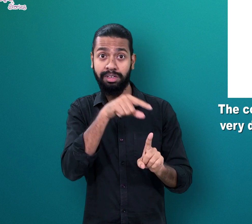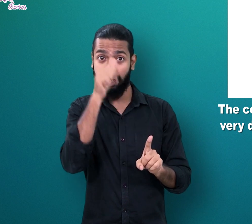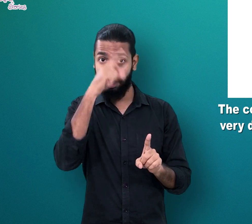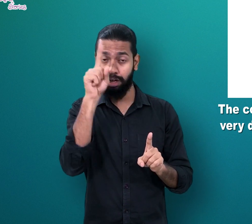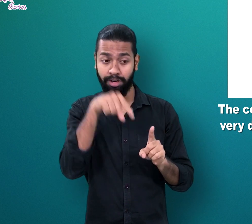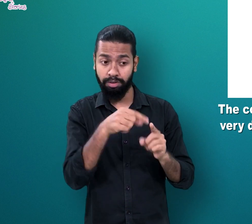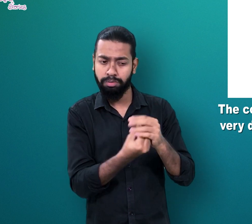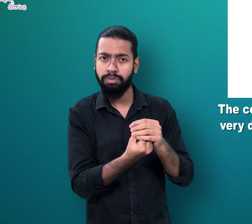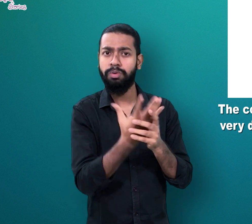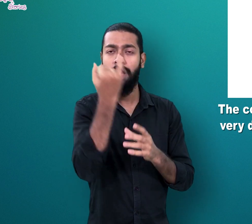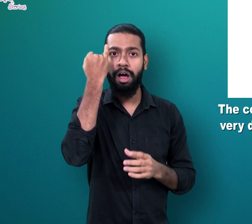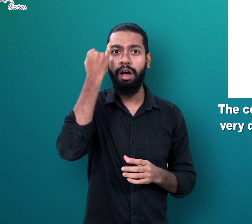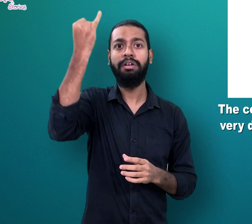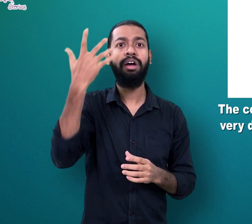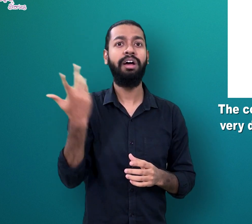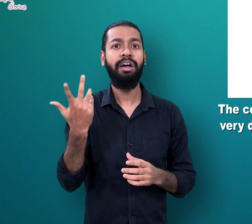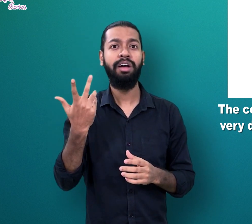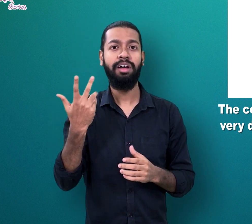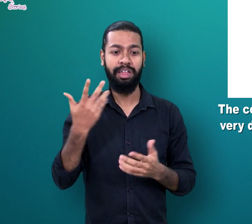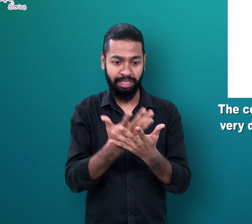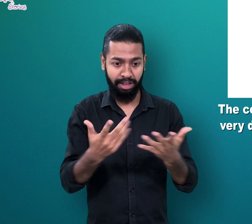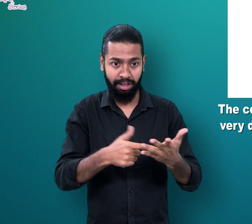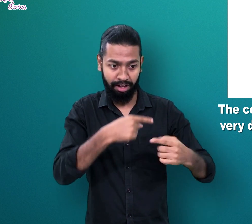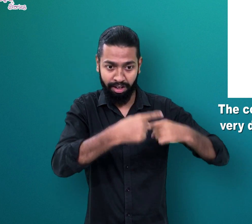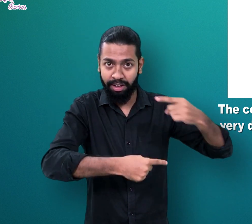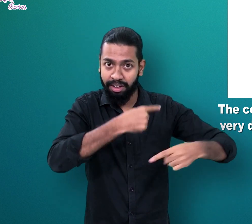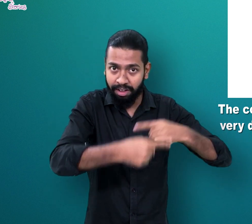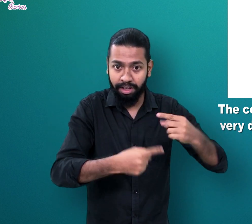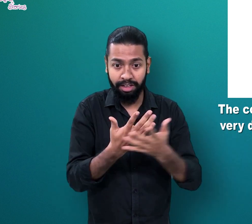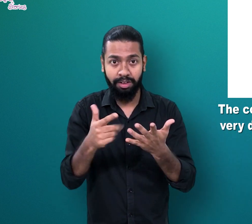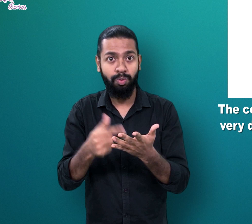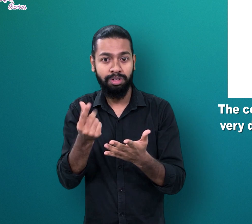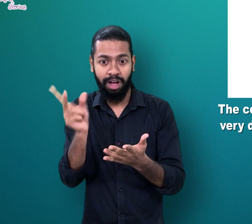The concept of reuse and recycle has very deep roots in the Indian culture.